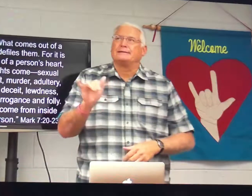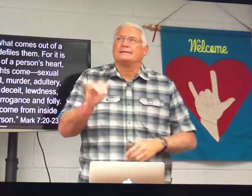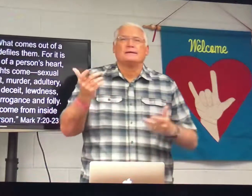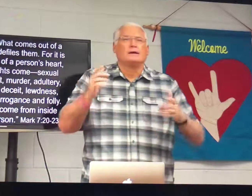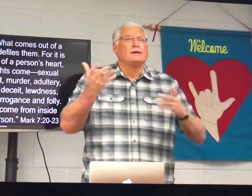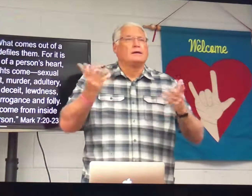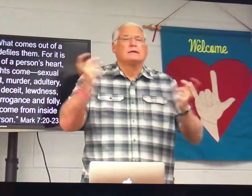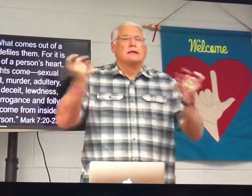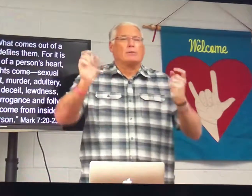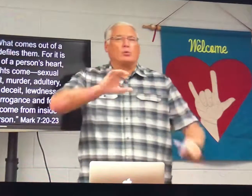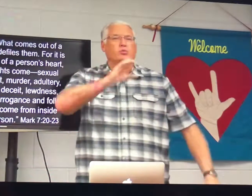designated hitters role.